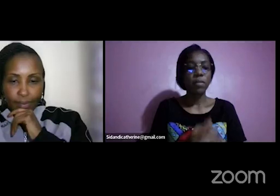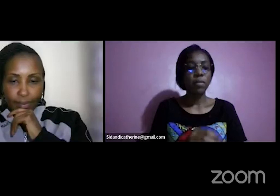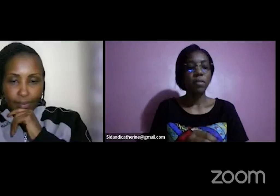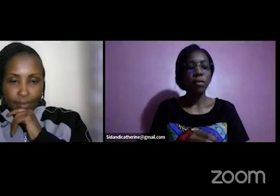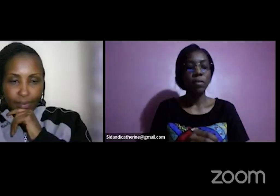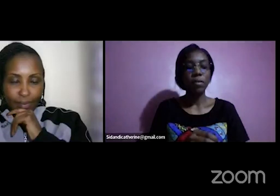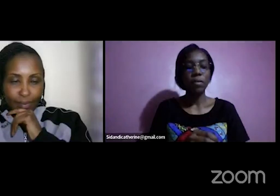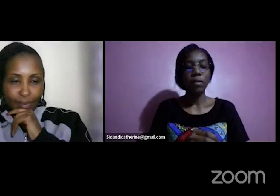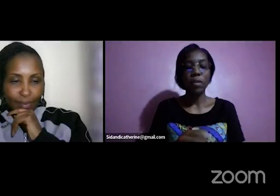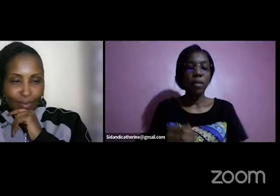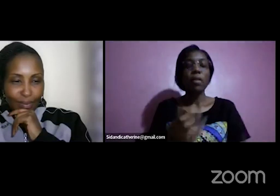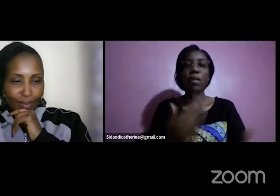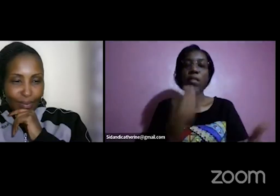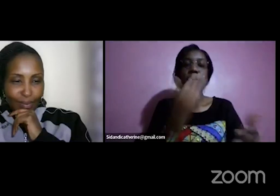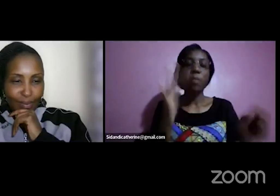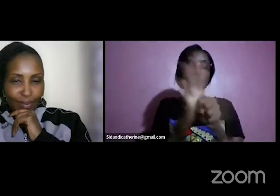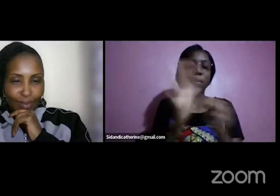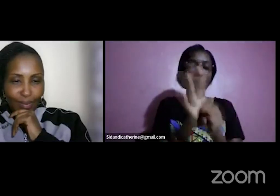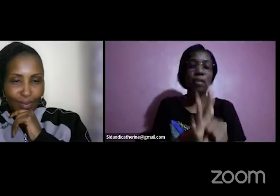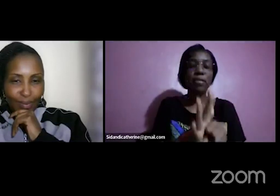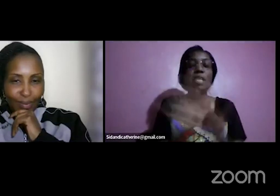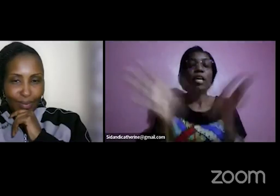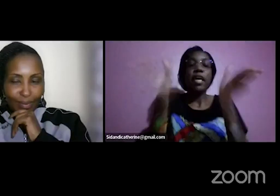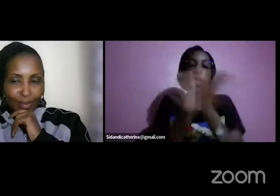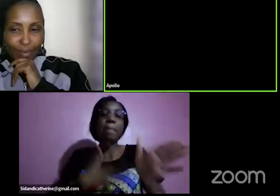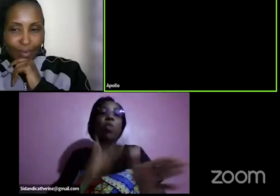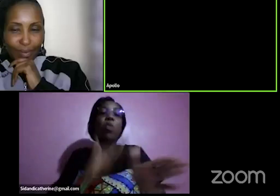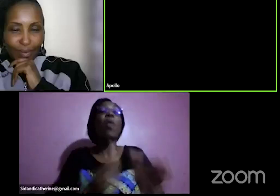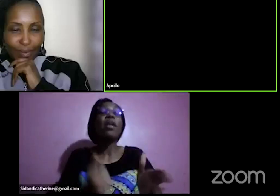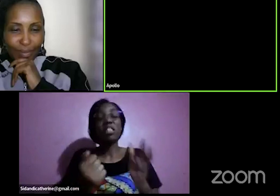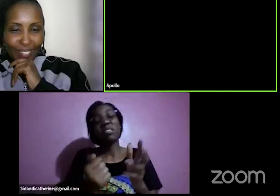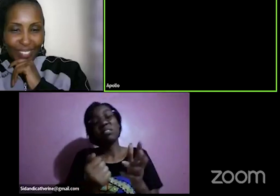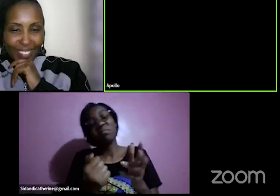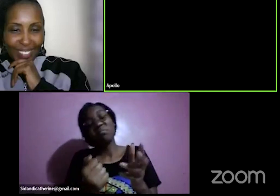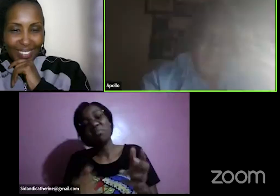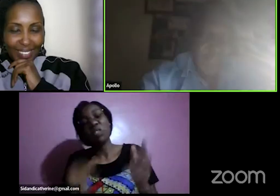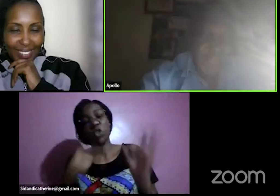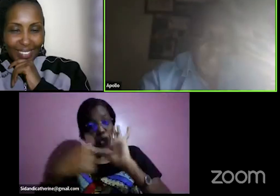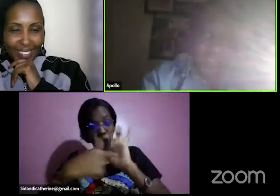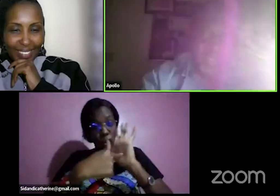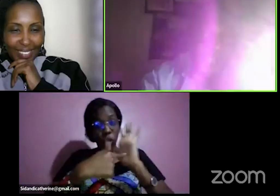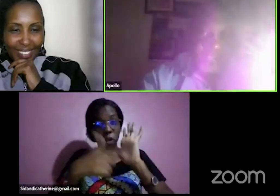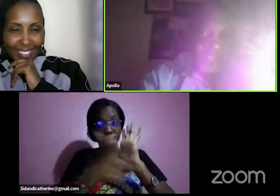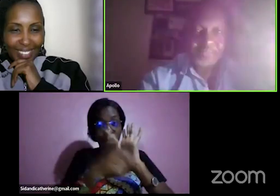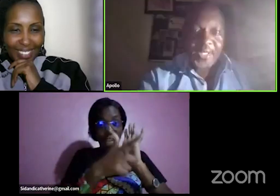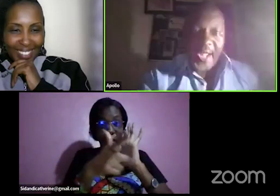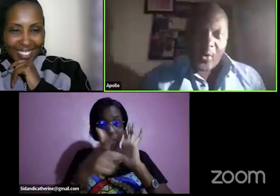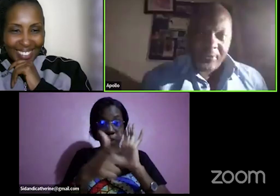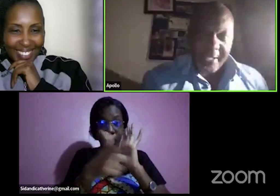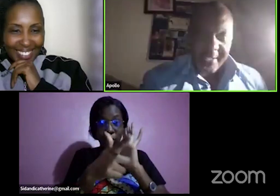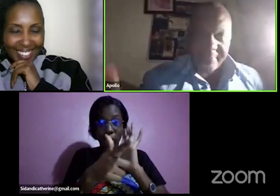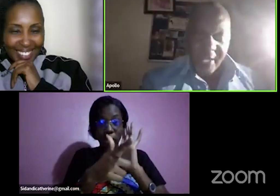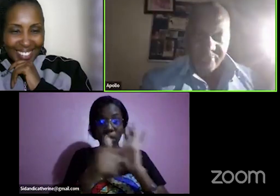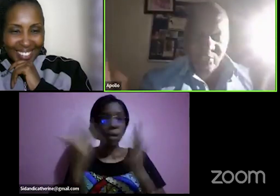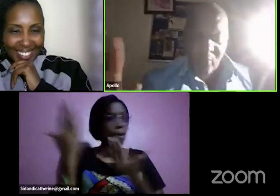thank you so much grace i will just do a little video for uh i hope